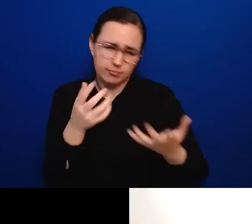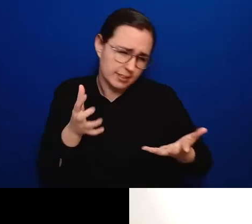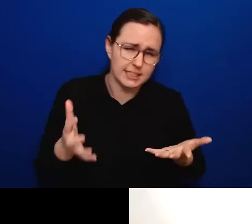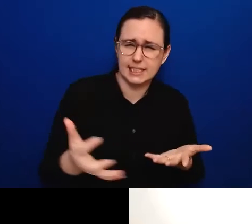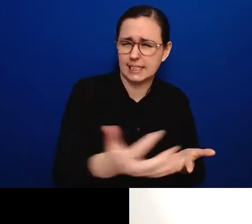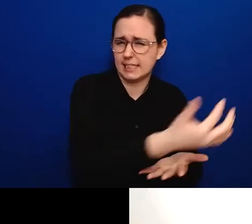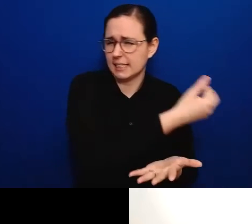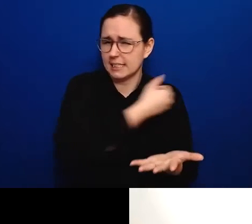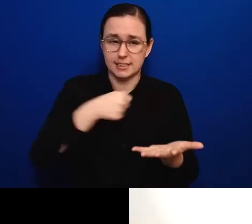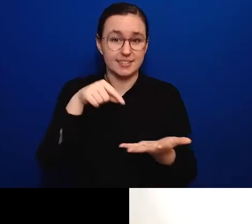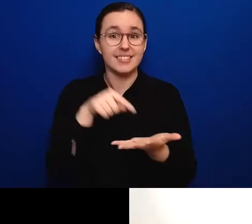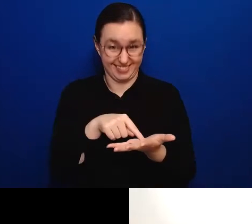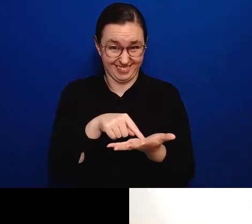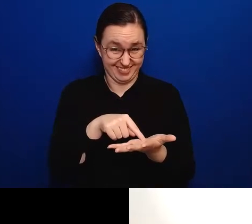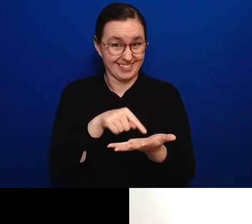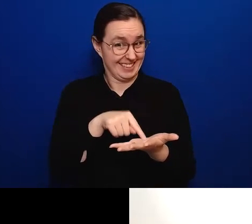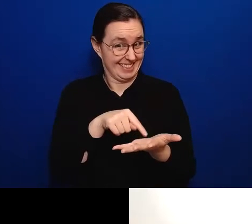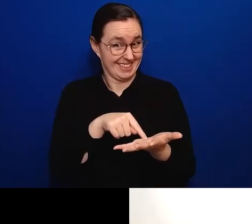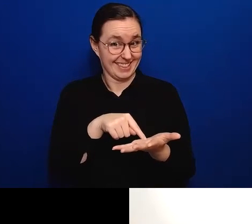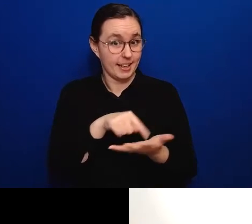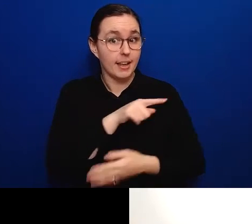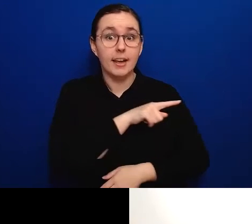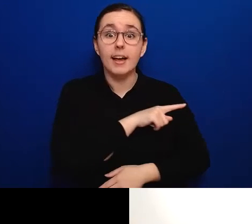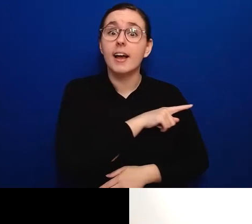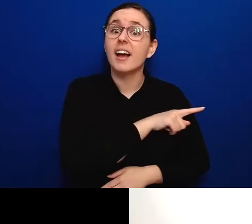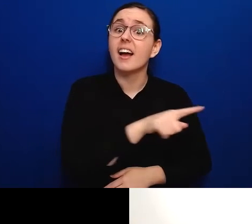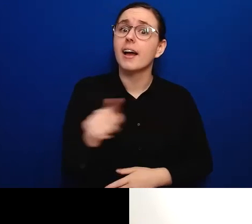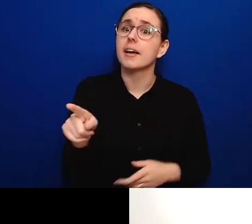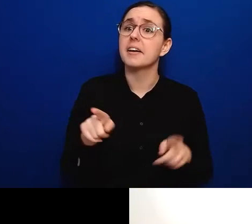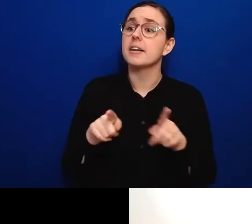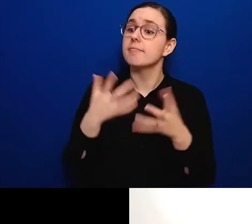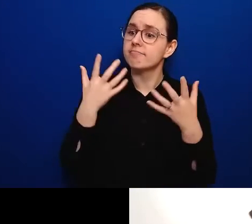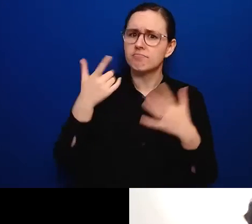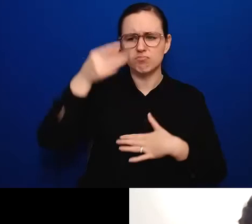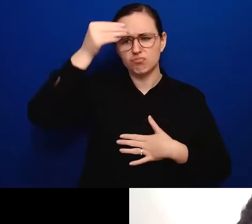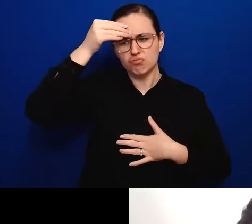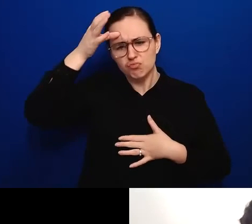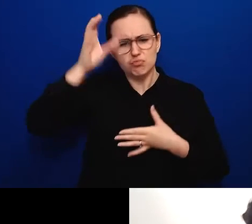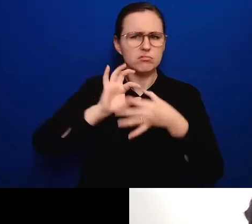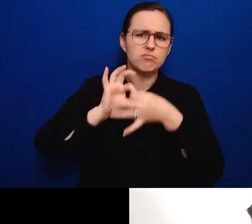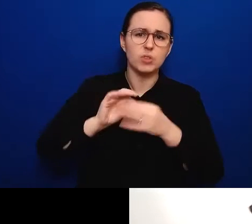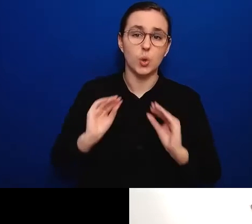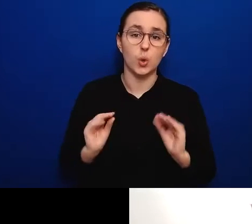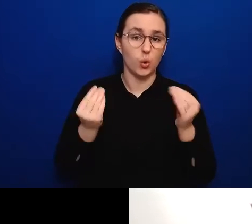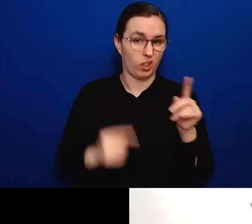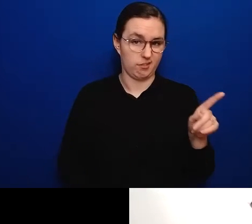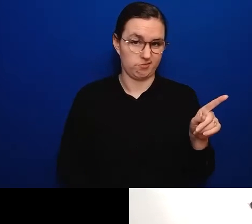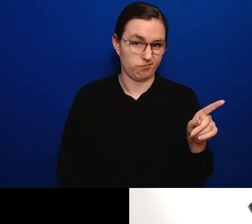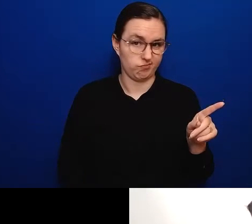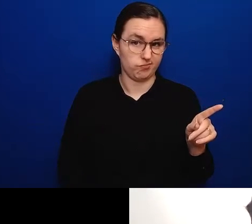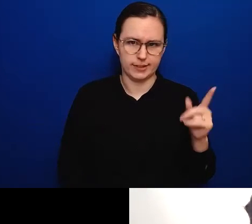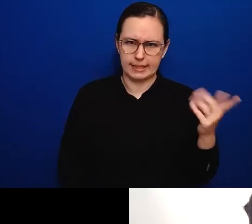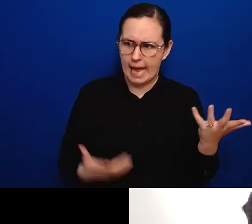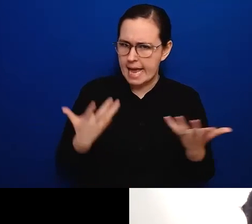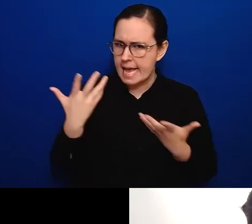not involving, basically this is for those organizations who are not involving youth with disabilities. So I've seen some gaps about the youth with disabilities. Level